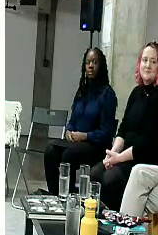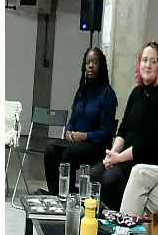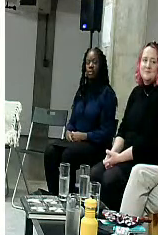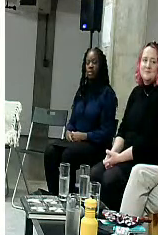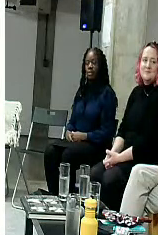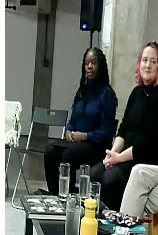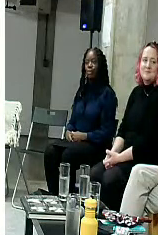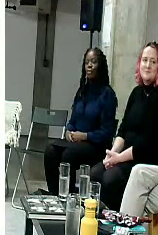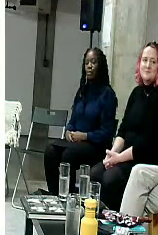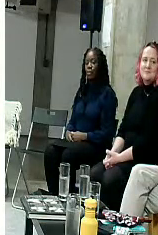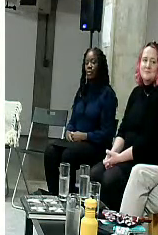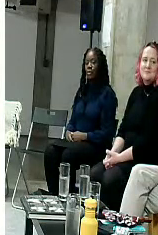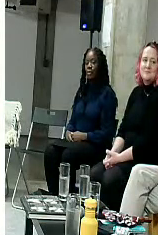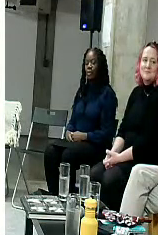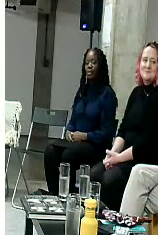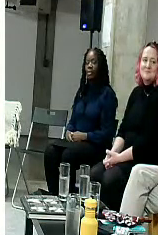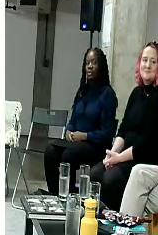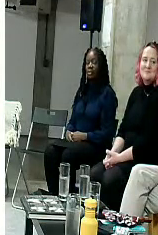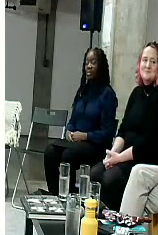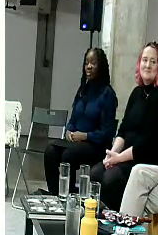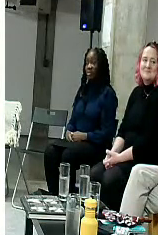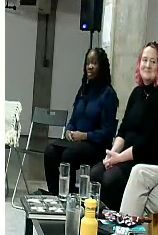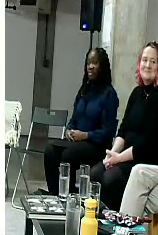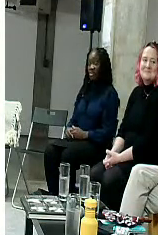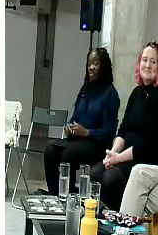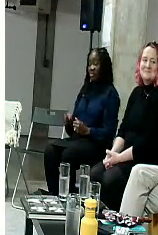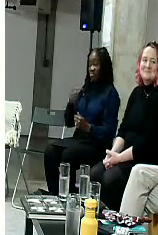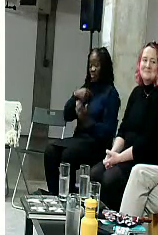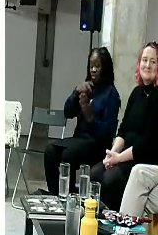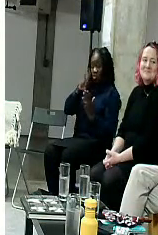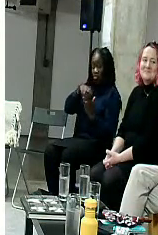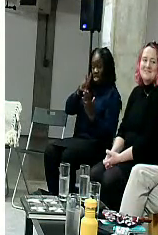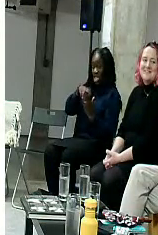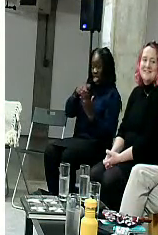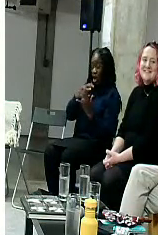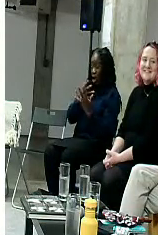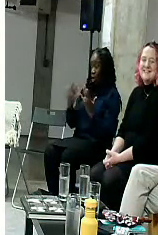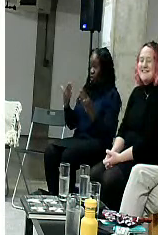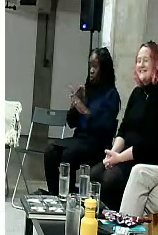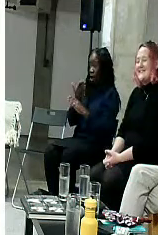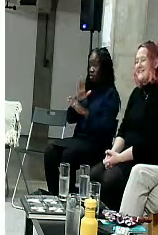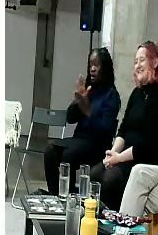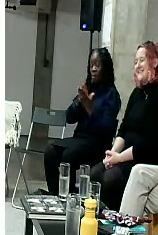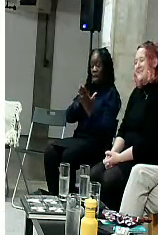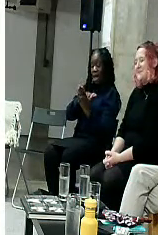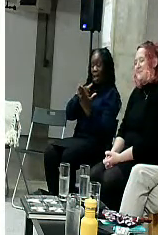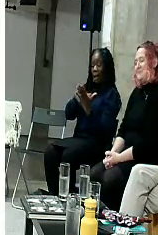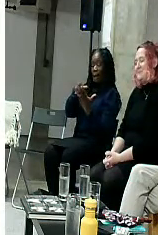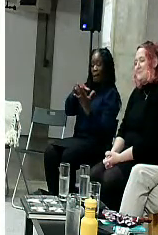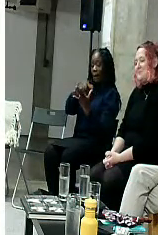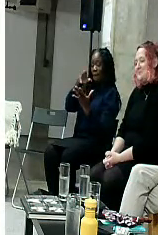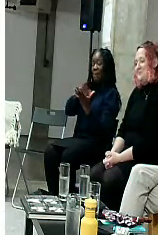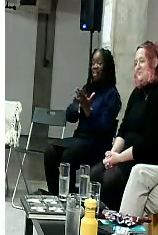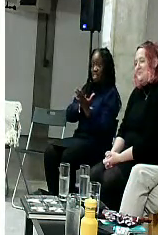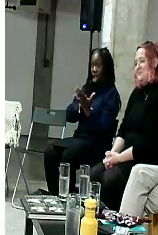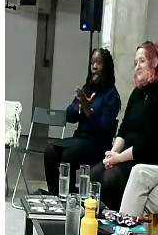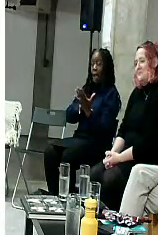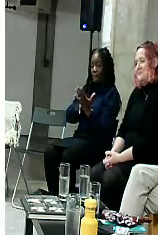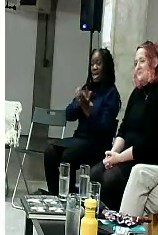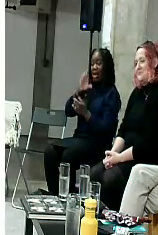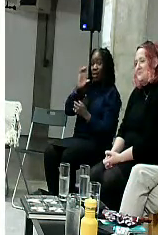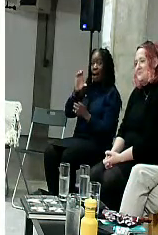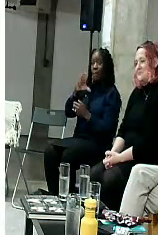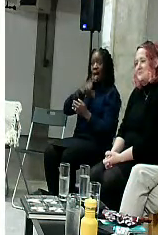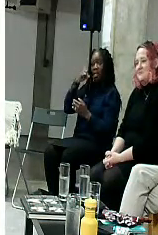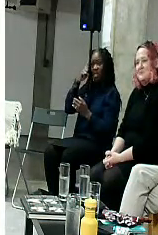a lot, and I often make this link because I read a lot of work by Mariam Kaba, but I was thinking about the concluding chapter